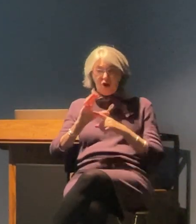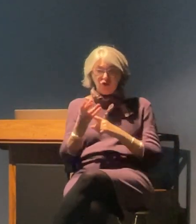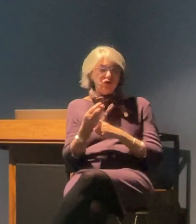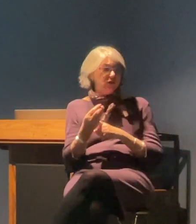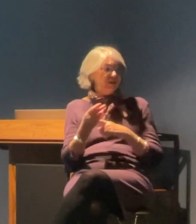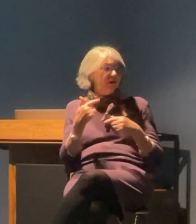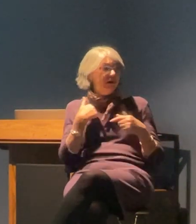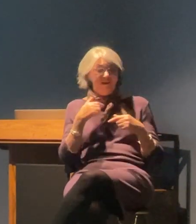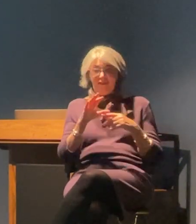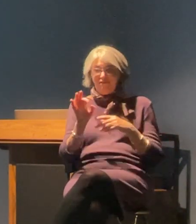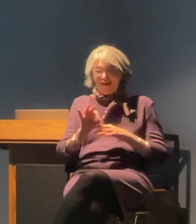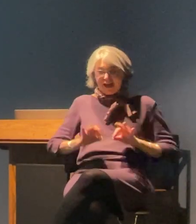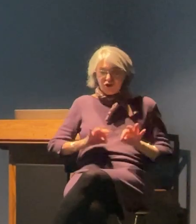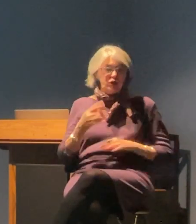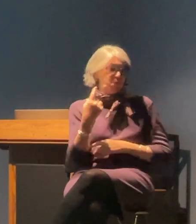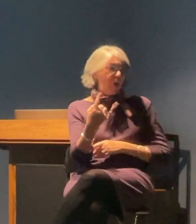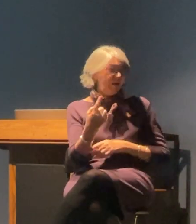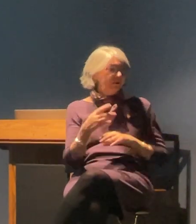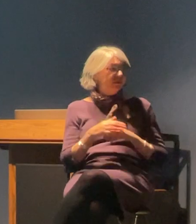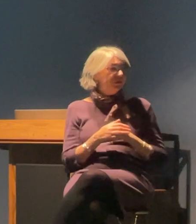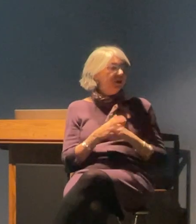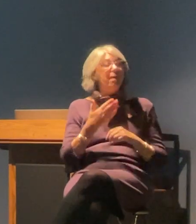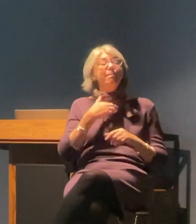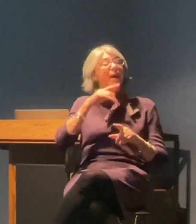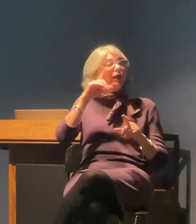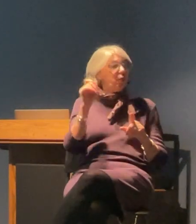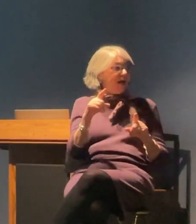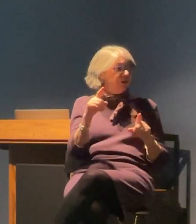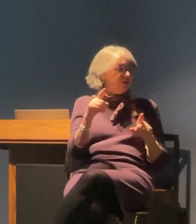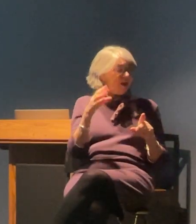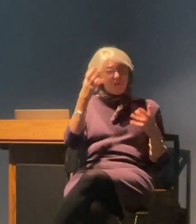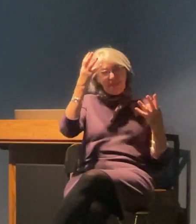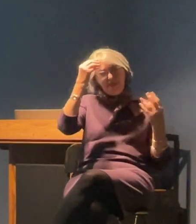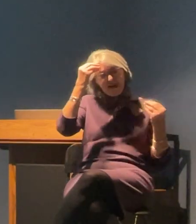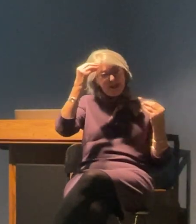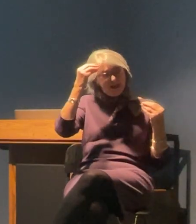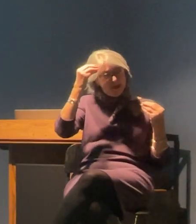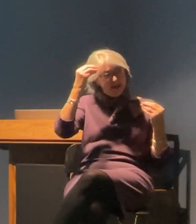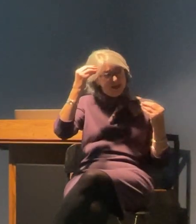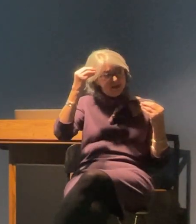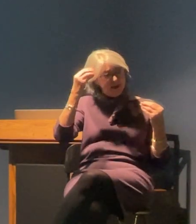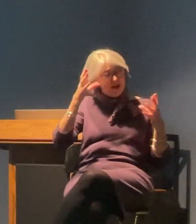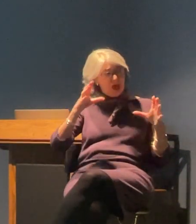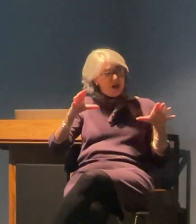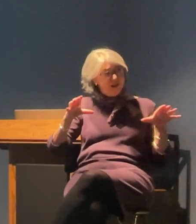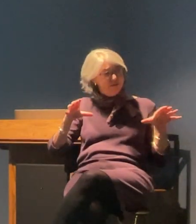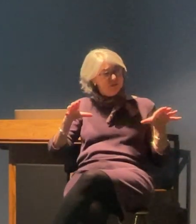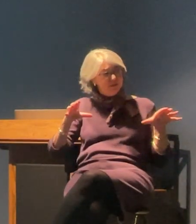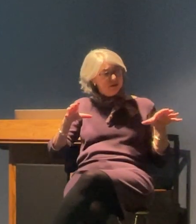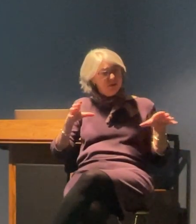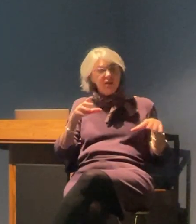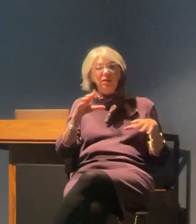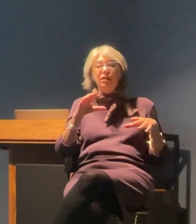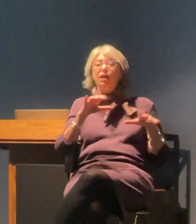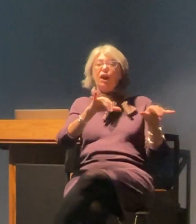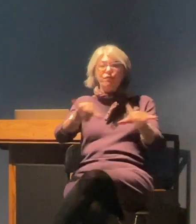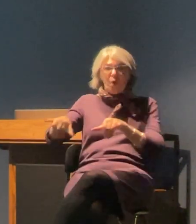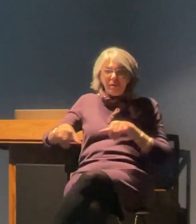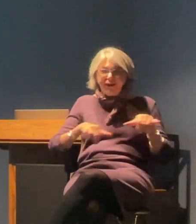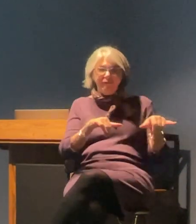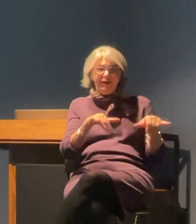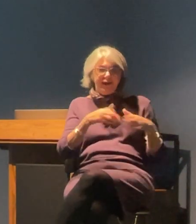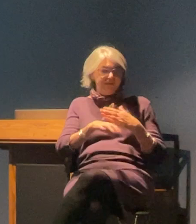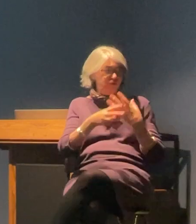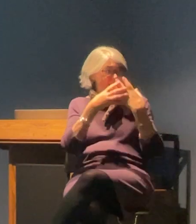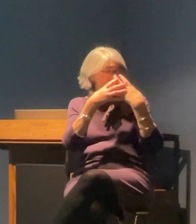it, and fashion is one, and there's a lot of them. My question, I was thinking, there's a lot of performativity in prison. You know,